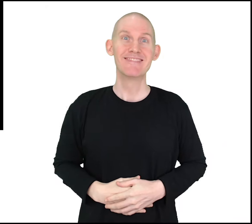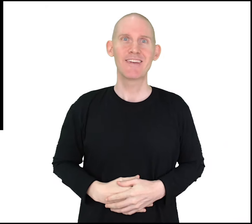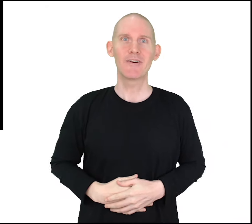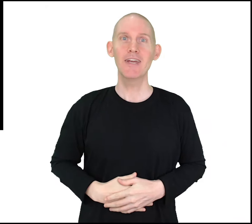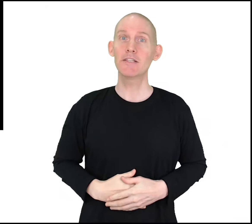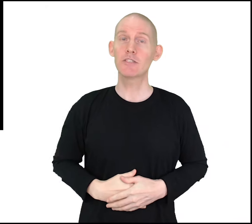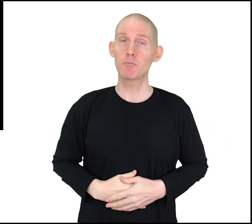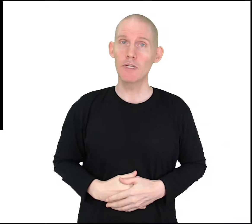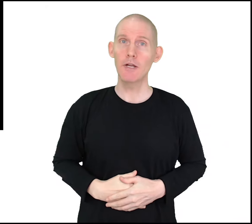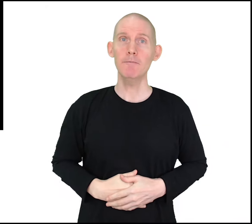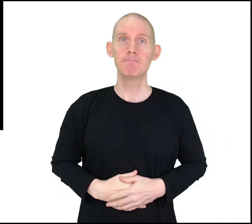Okay, let's speed up.